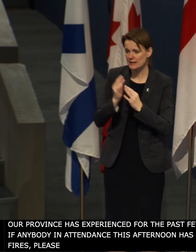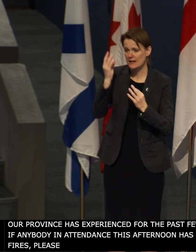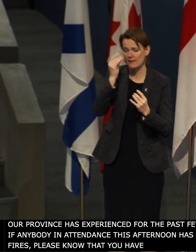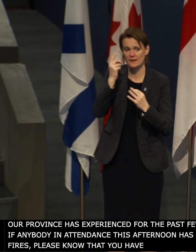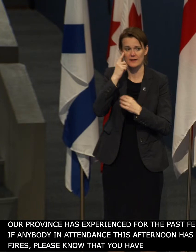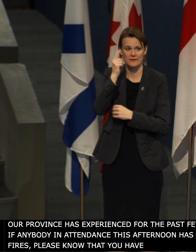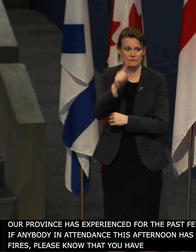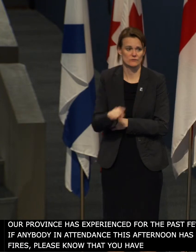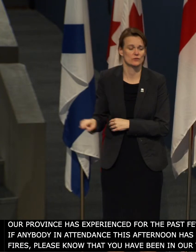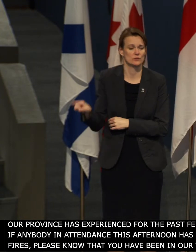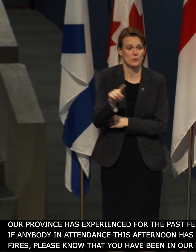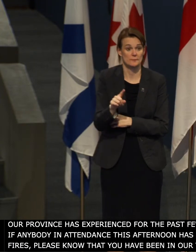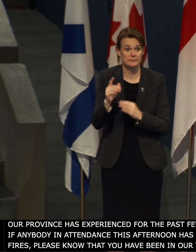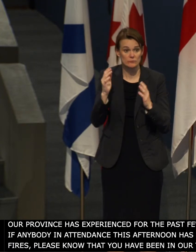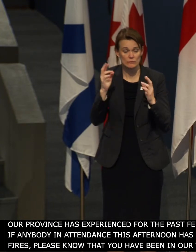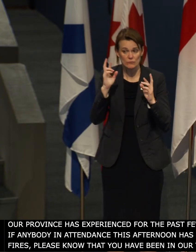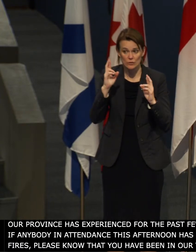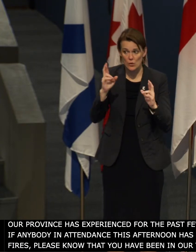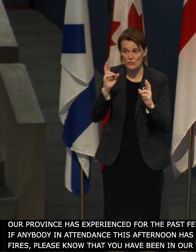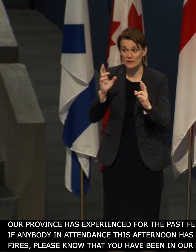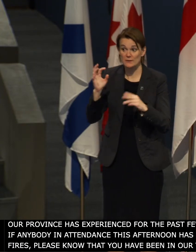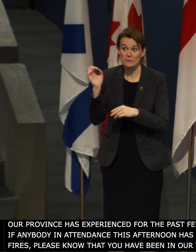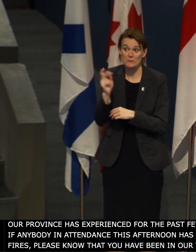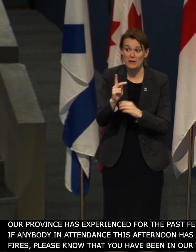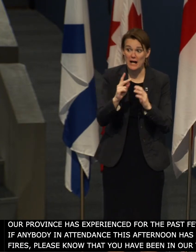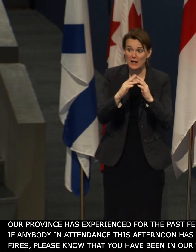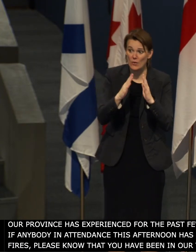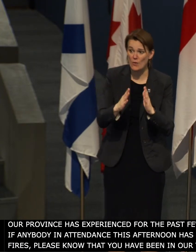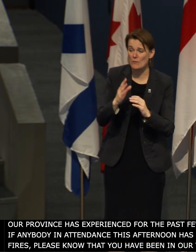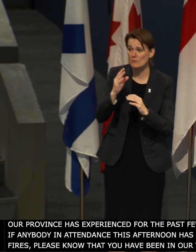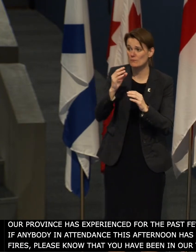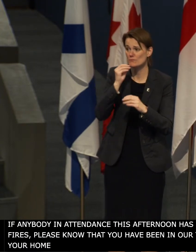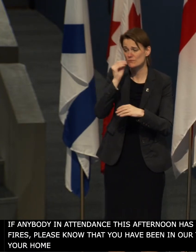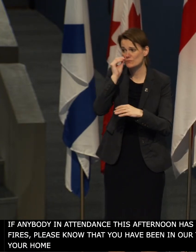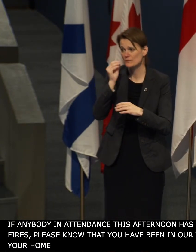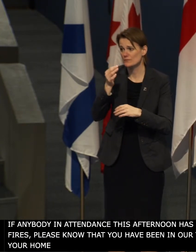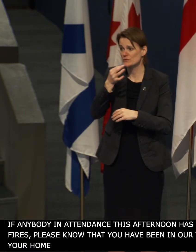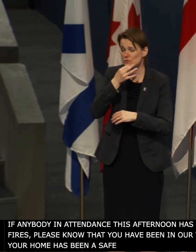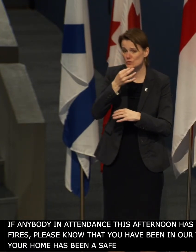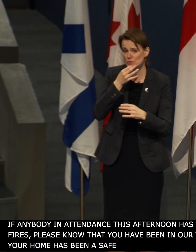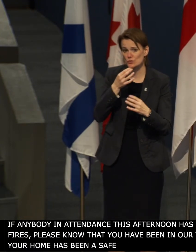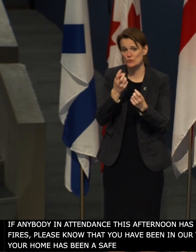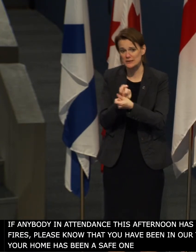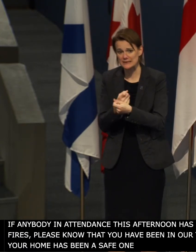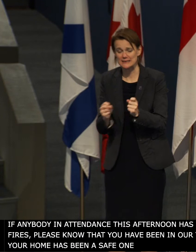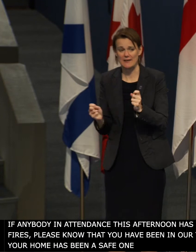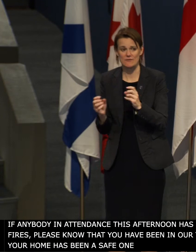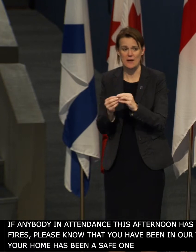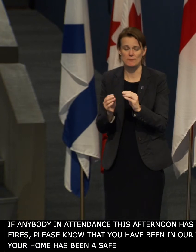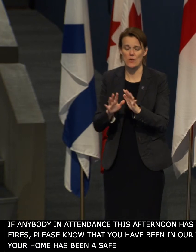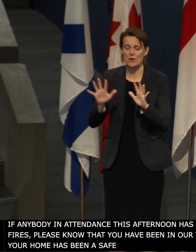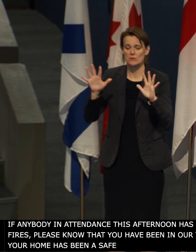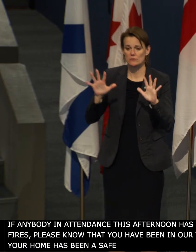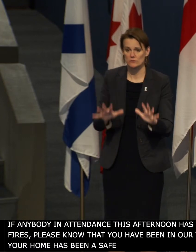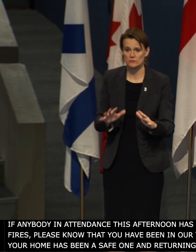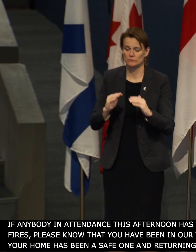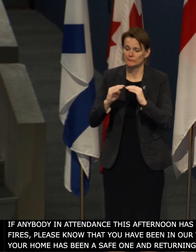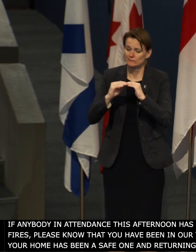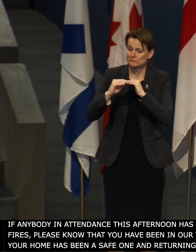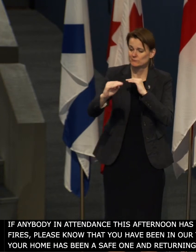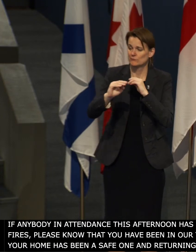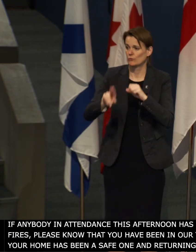we hope that the return to your home has been a safe one, and returning to normal will occur soon for each and every one of